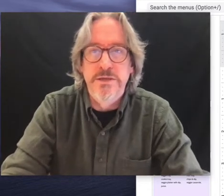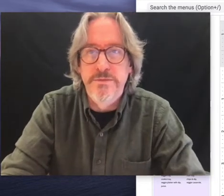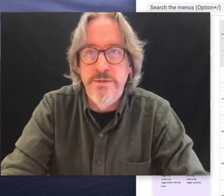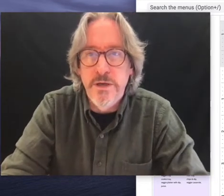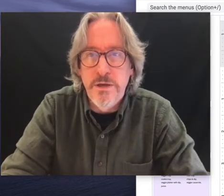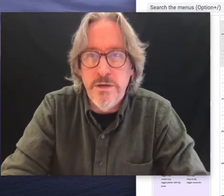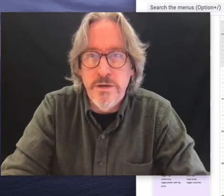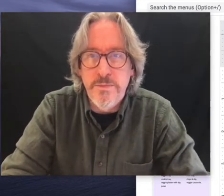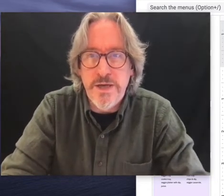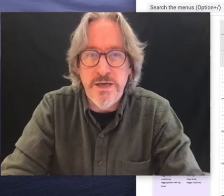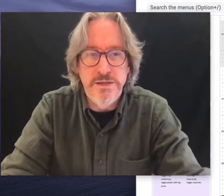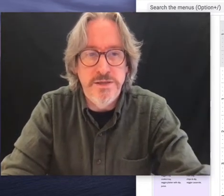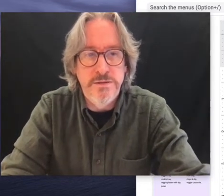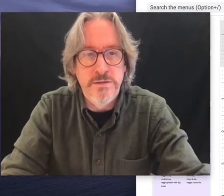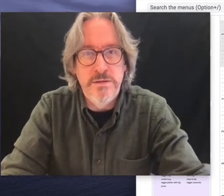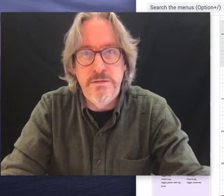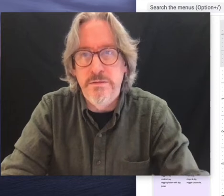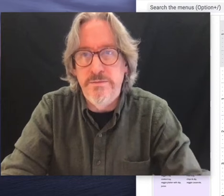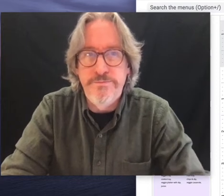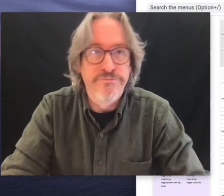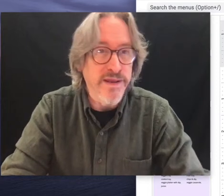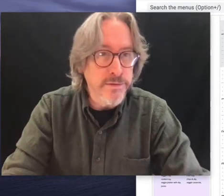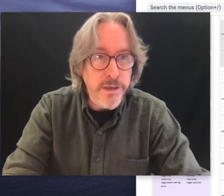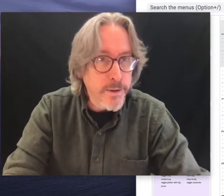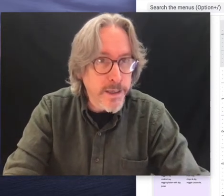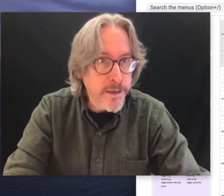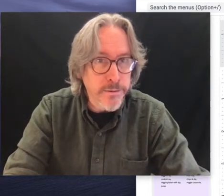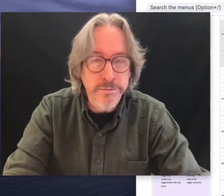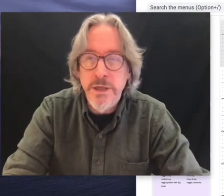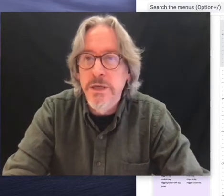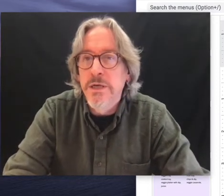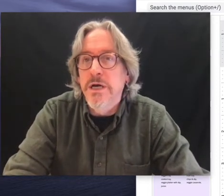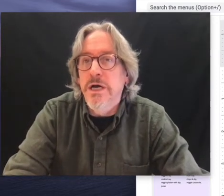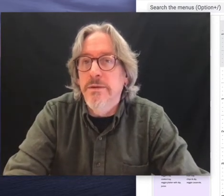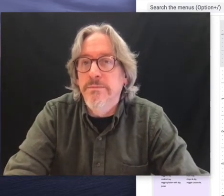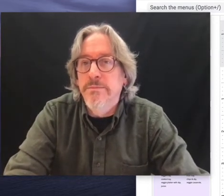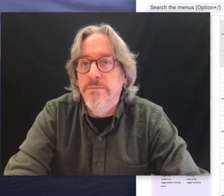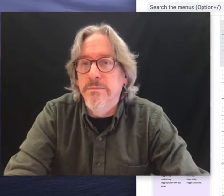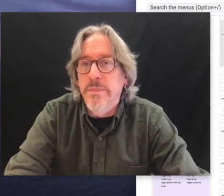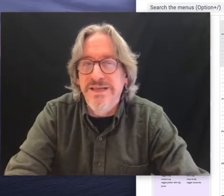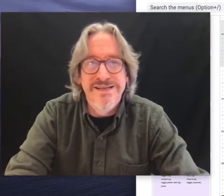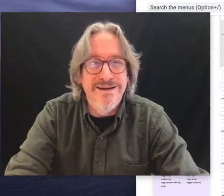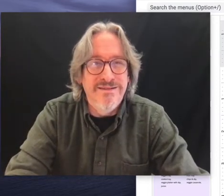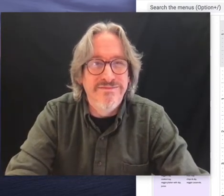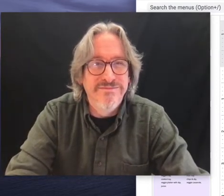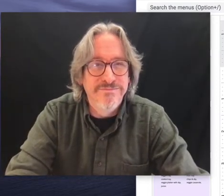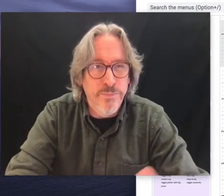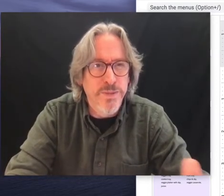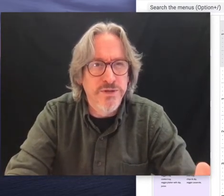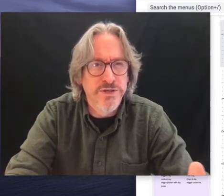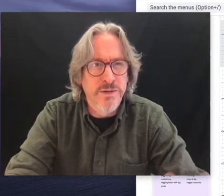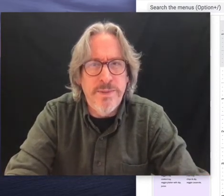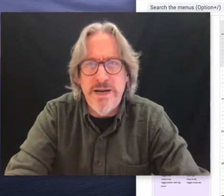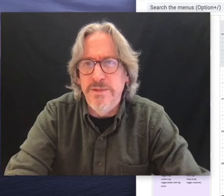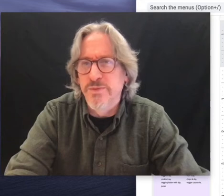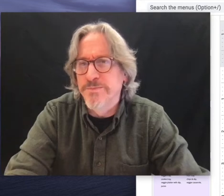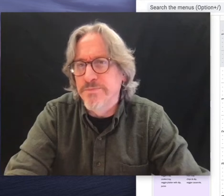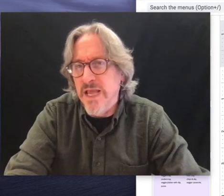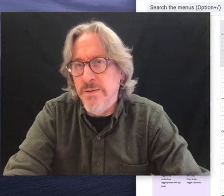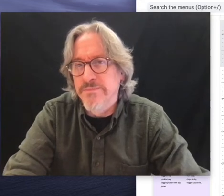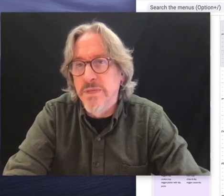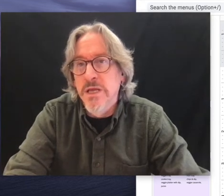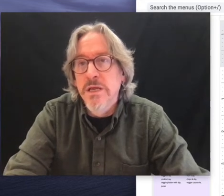donut because they don't talk about pineapple. At least not enough. People should talk about pineapples